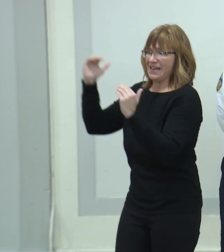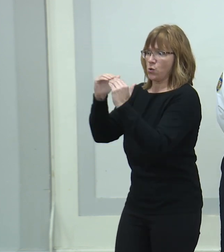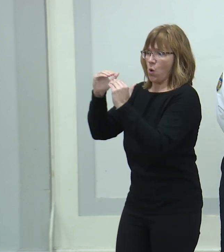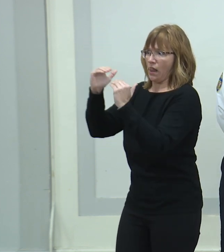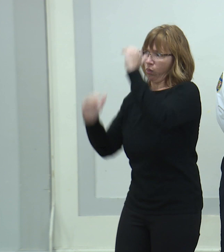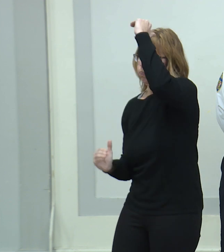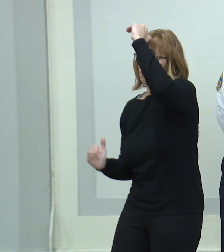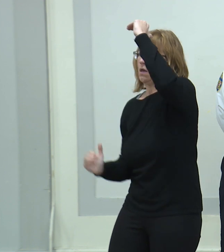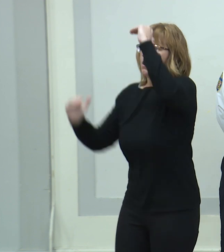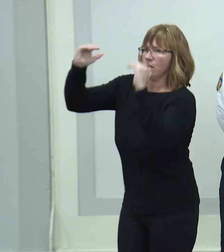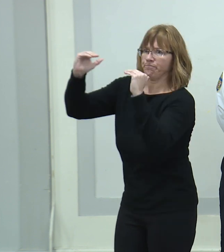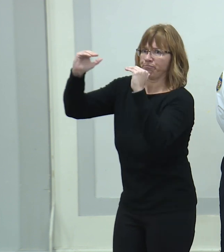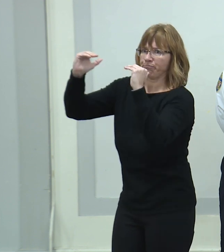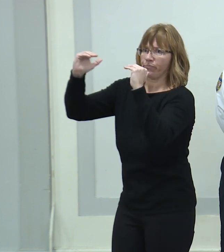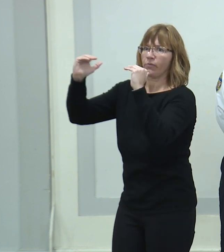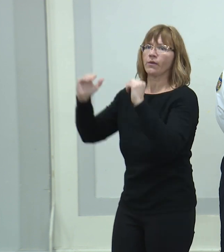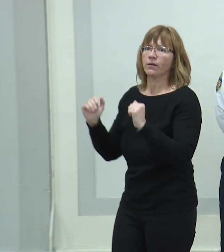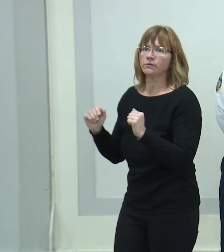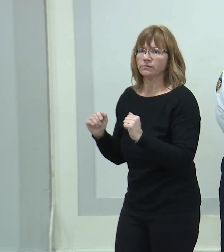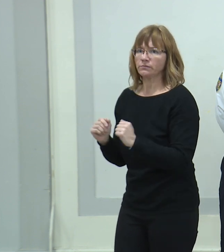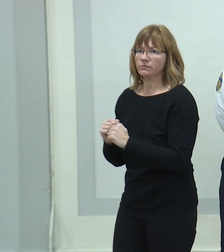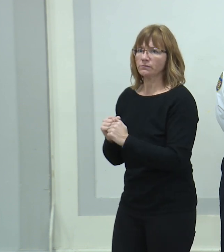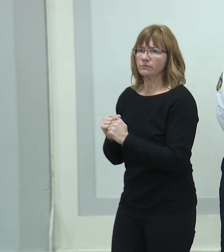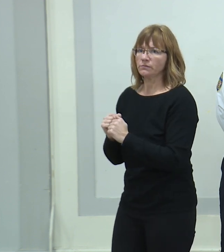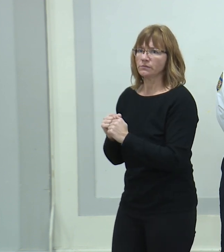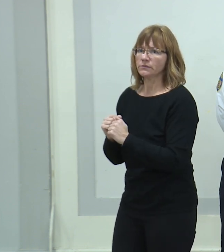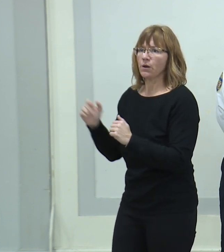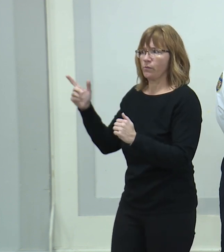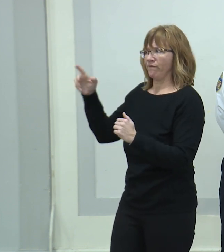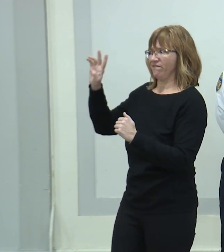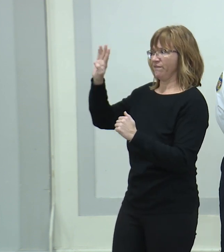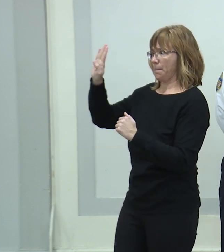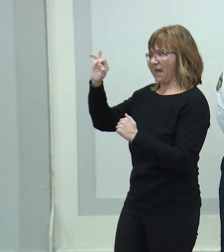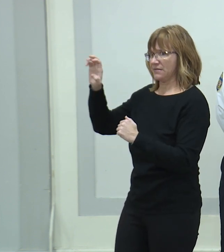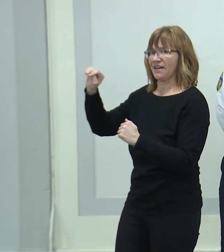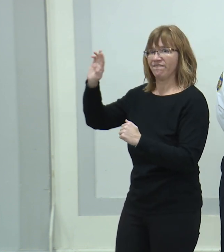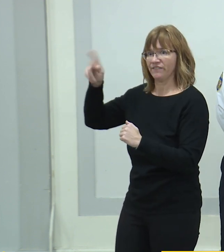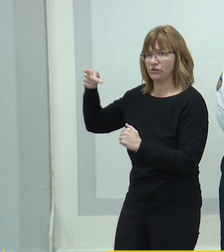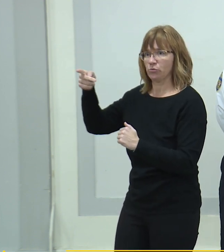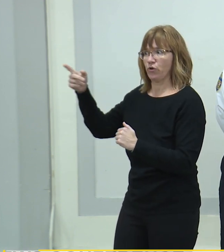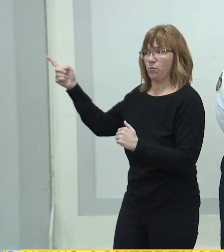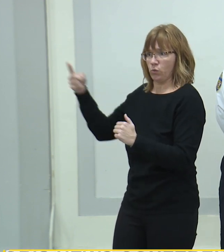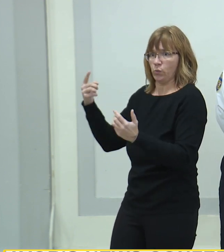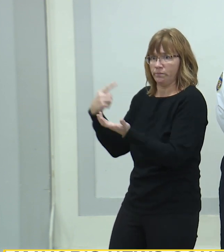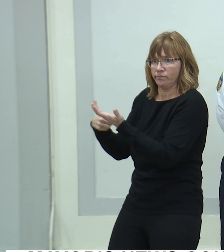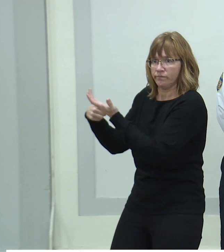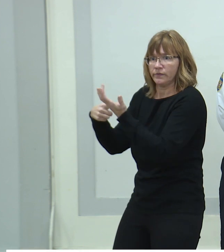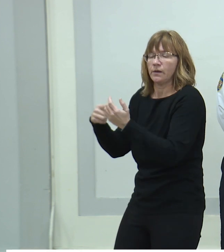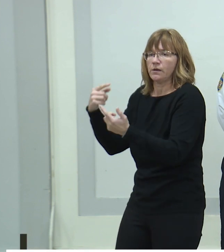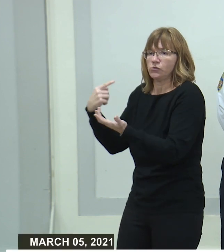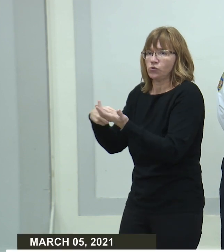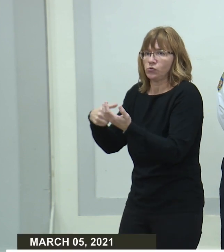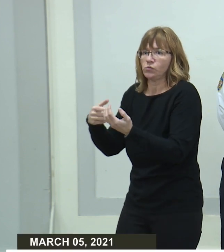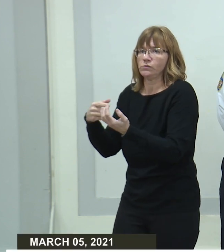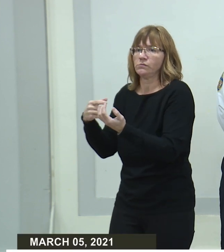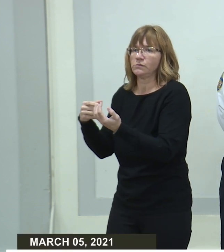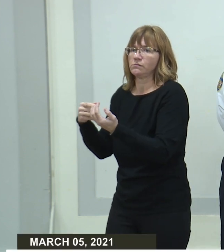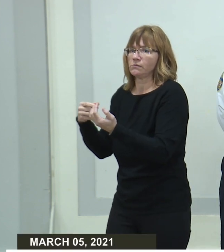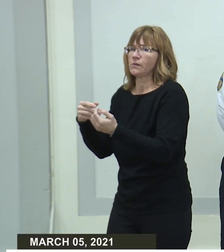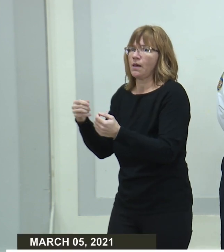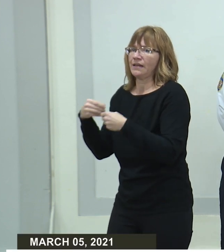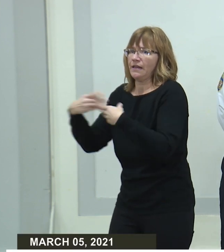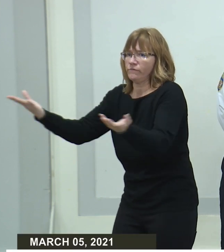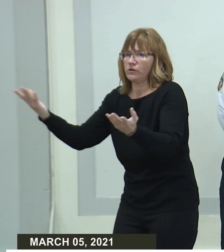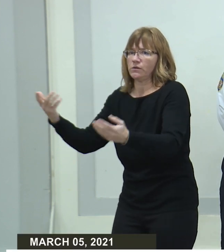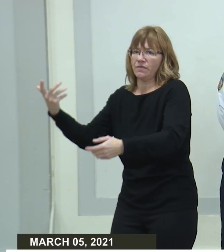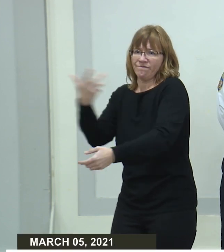President Harris understand the importance of cities and how they've been impacted. They also understand the importance of Black and brown and poor communities